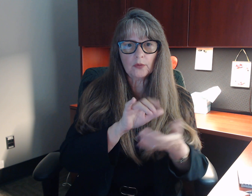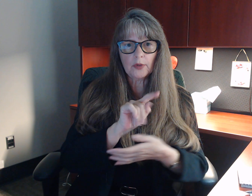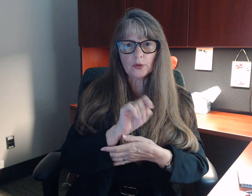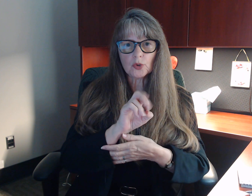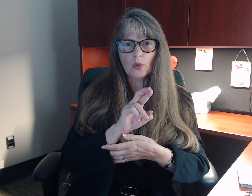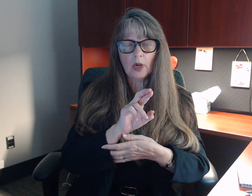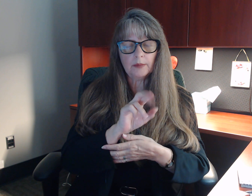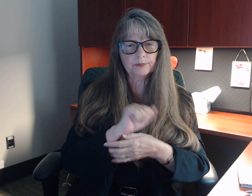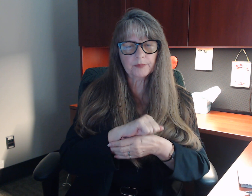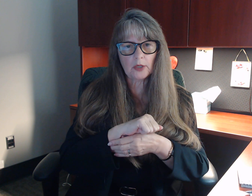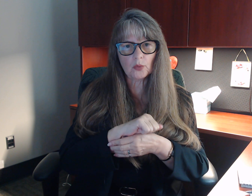the